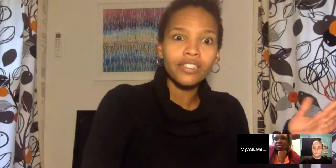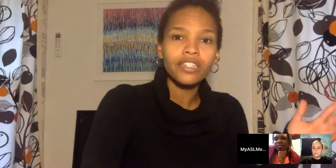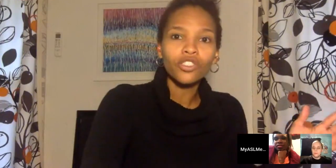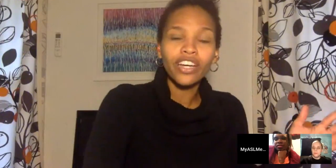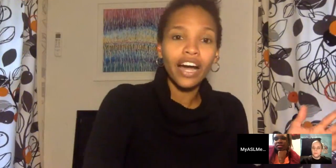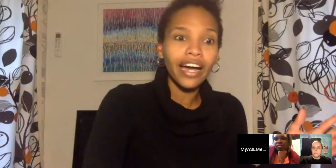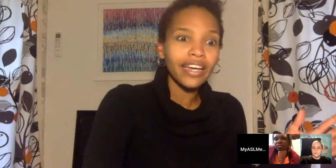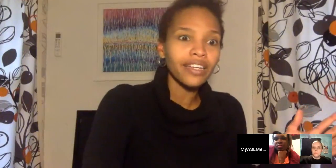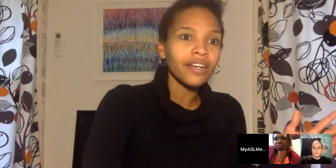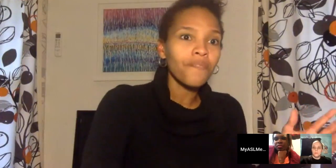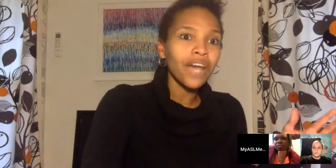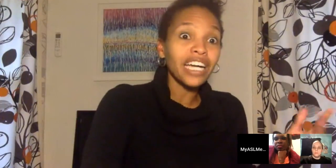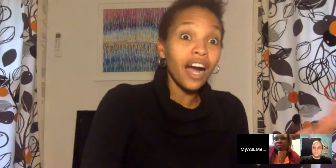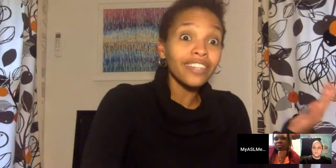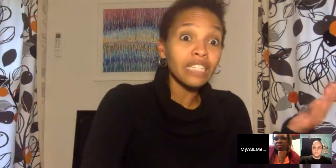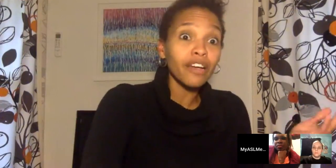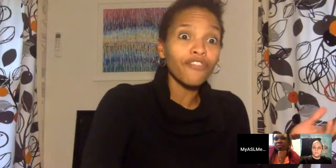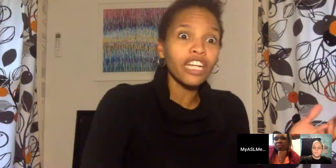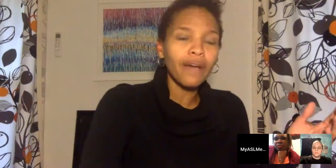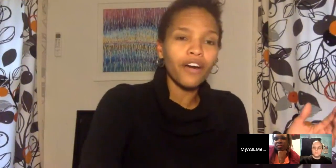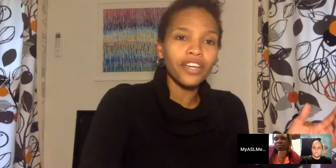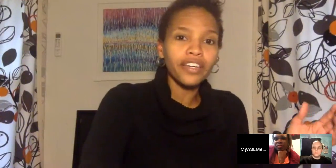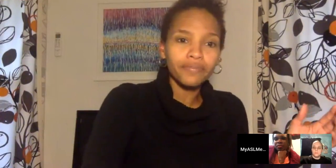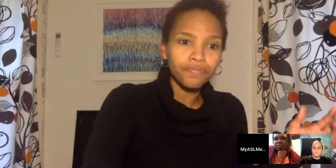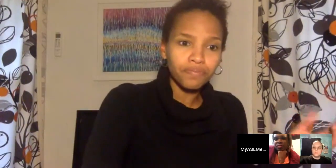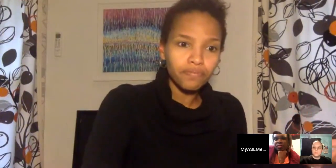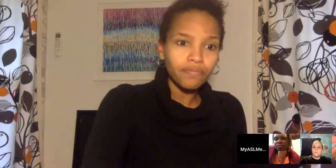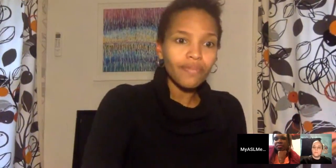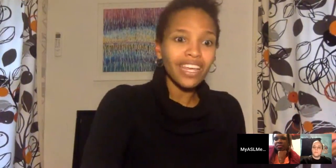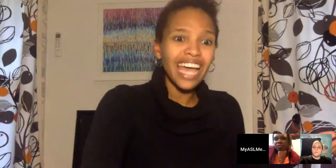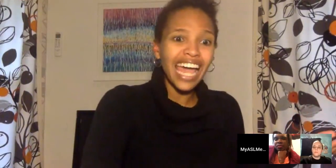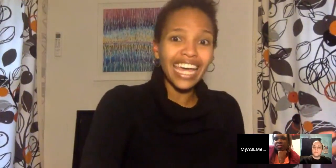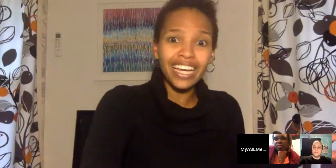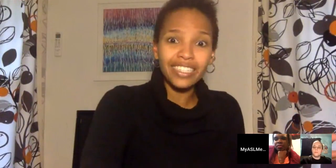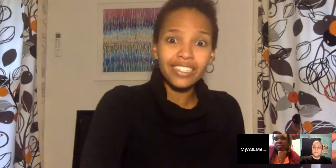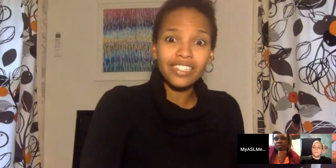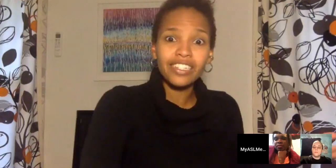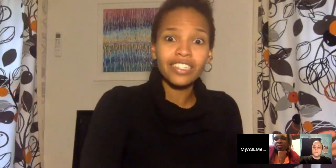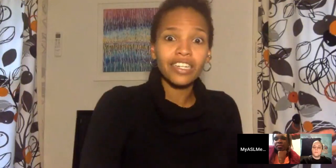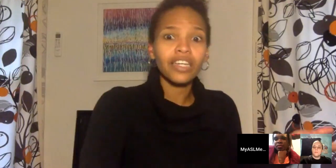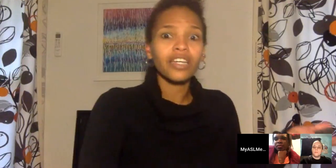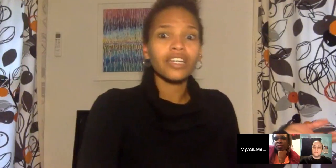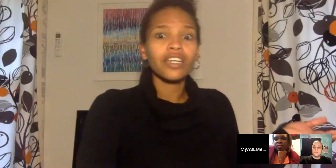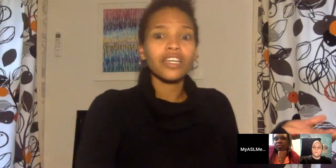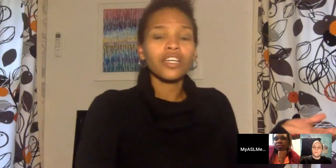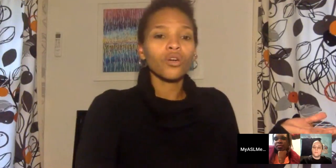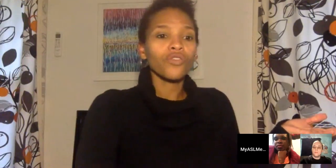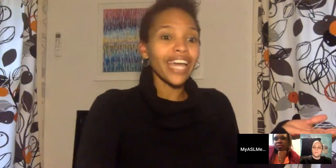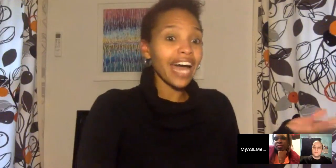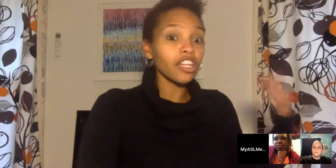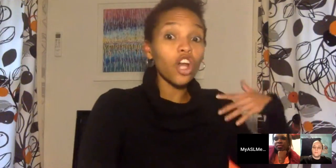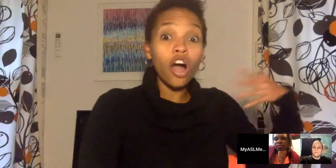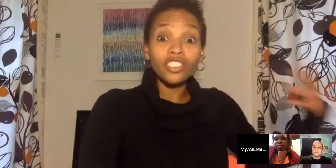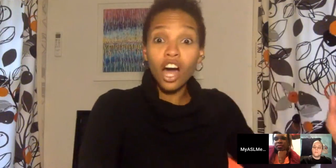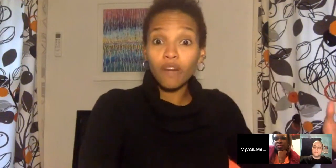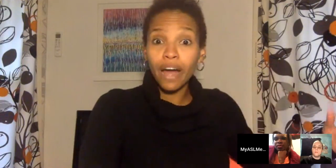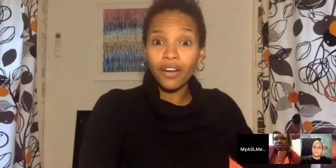So I contacted my friend about it, and they had a long talk about